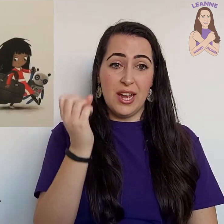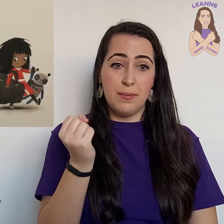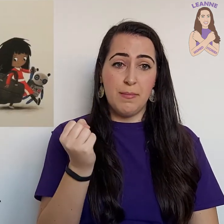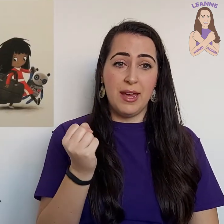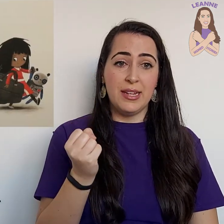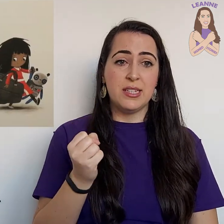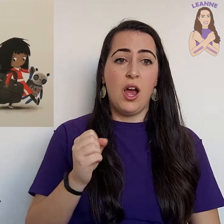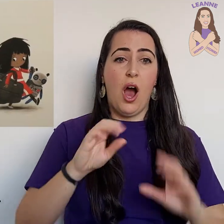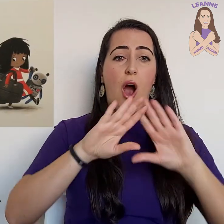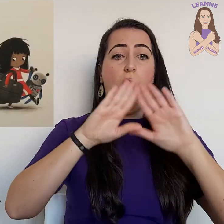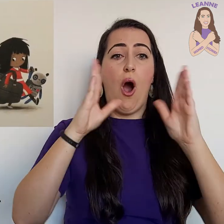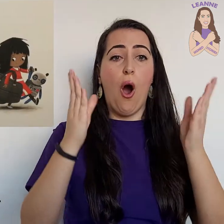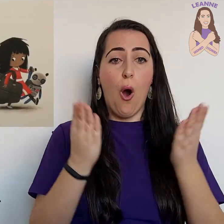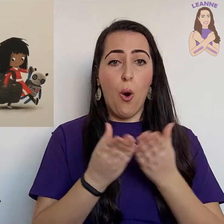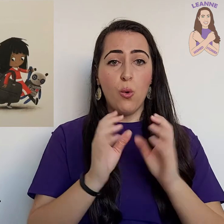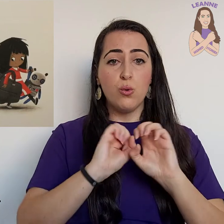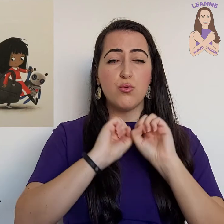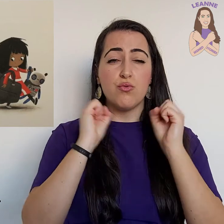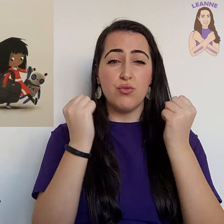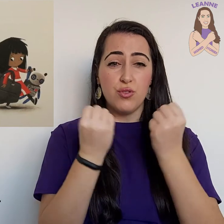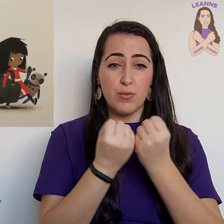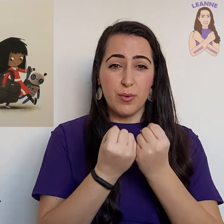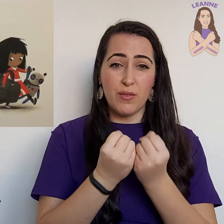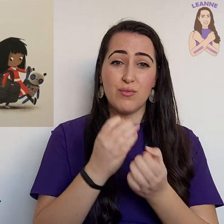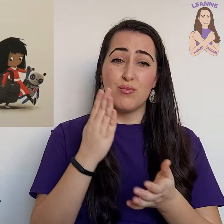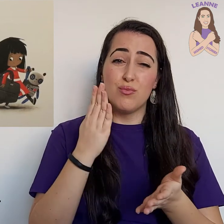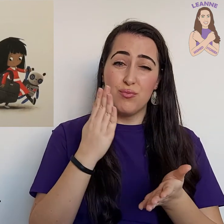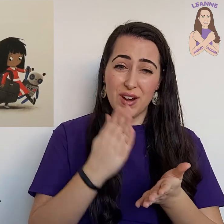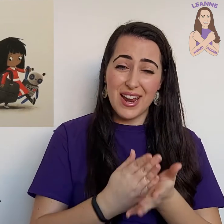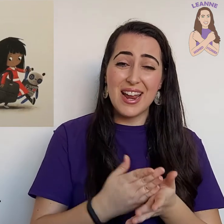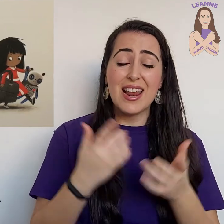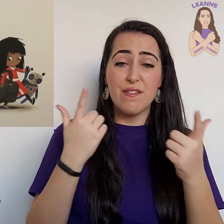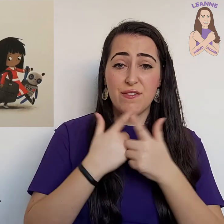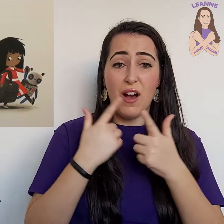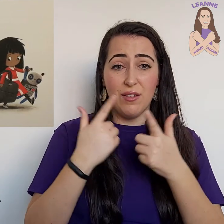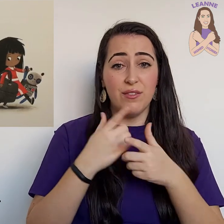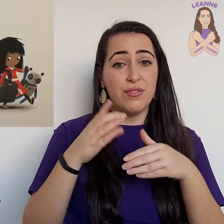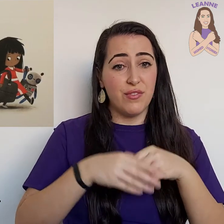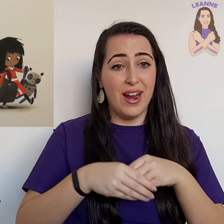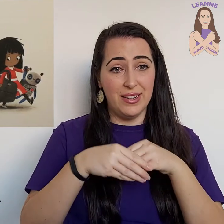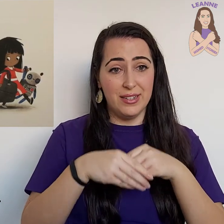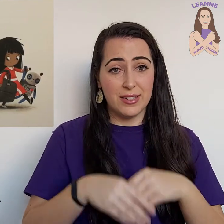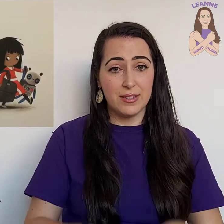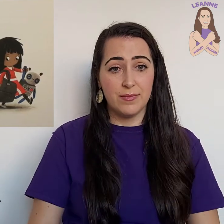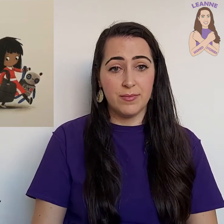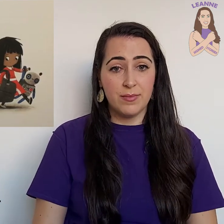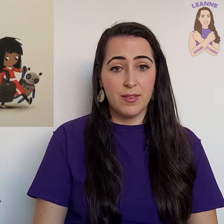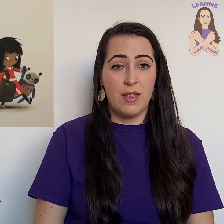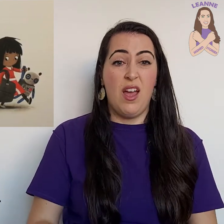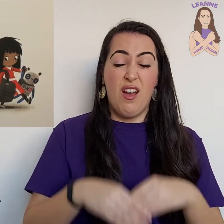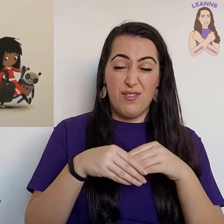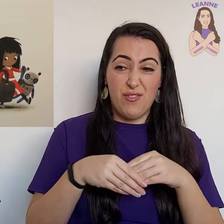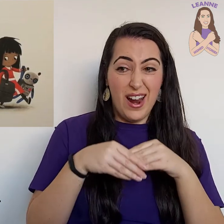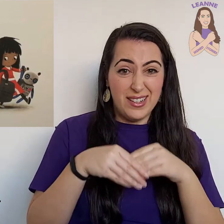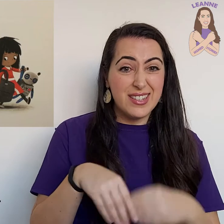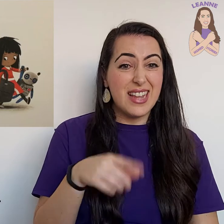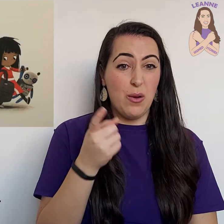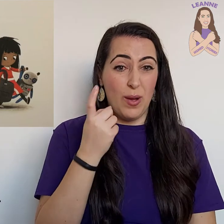had made a whole group of really fun friends. Friends that were